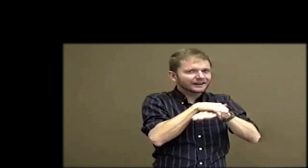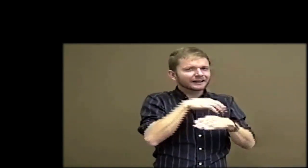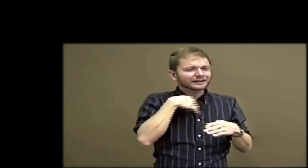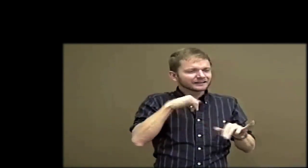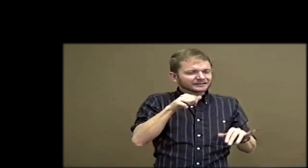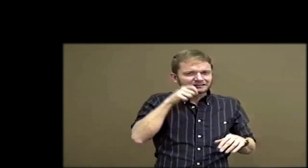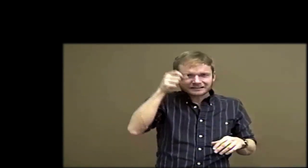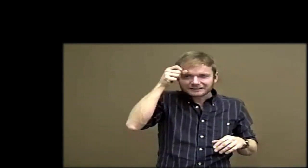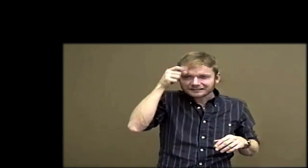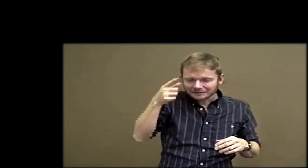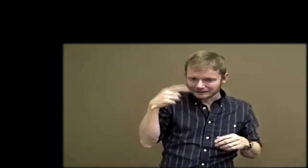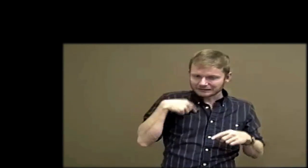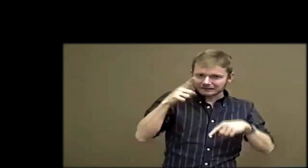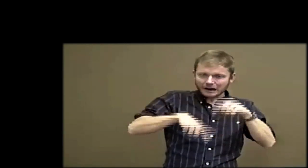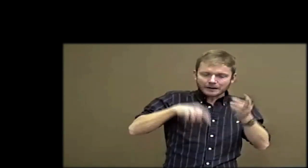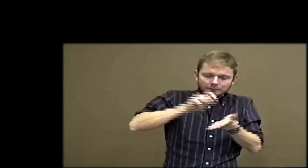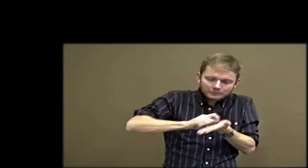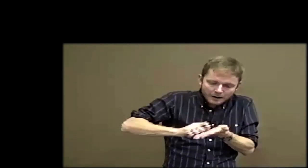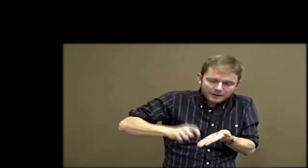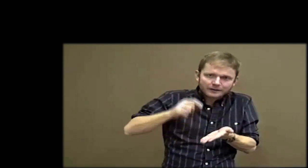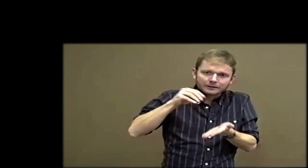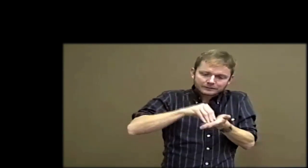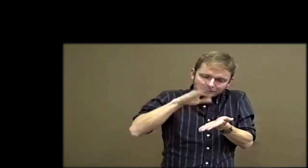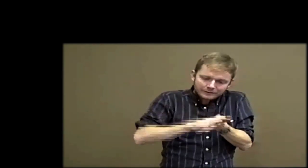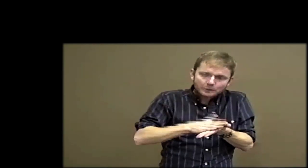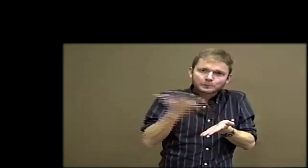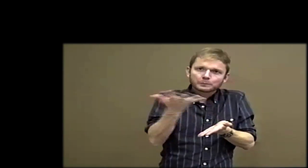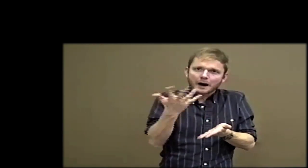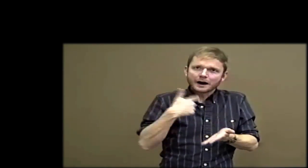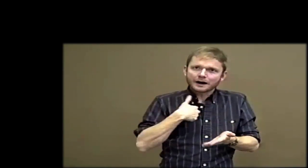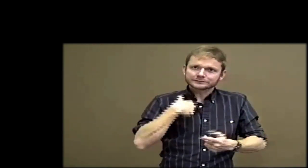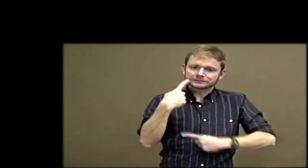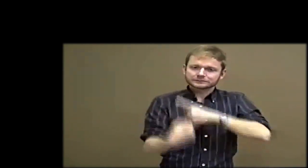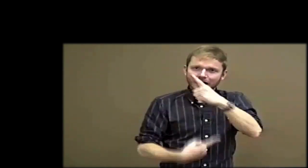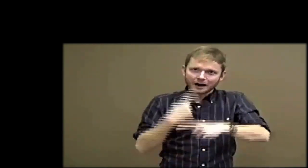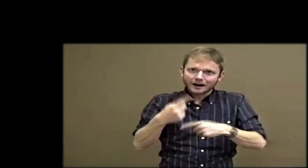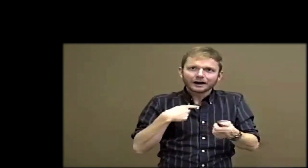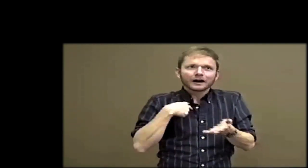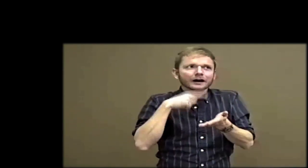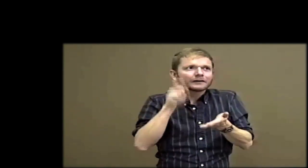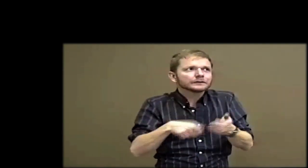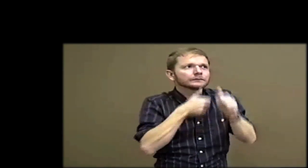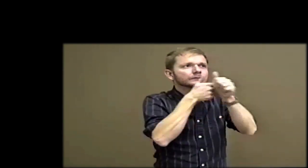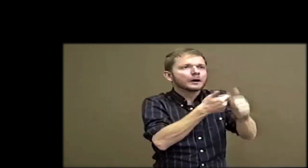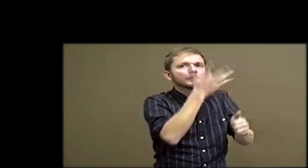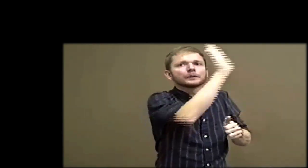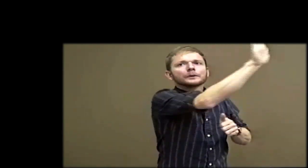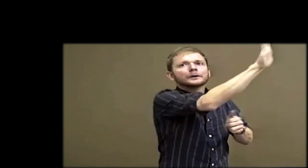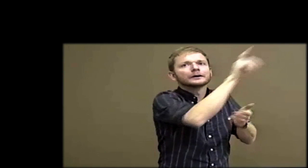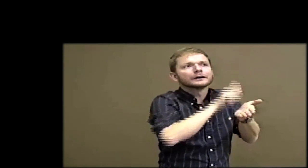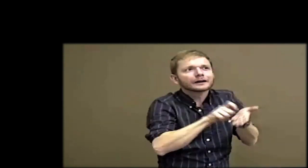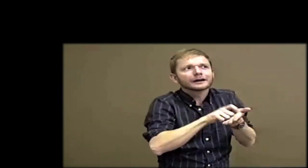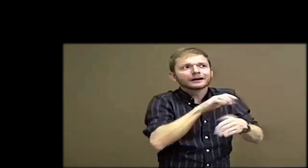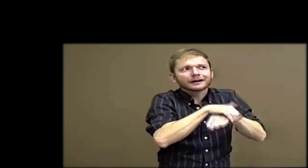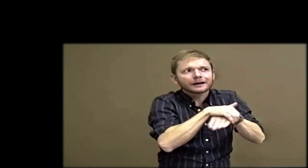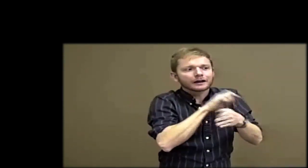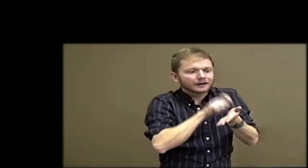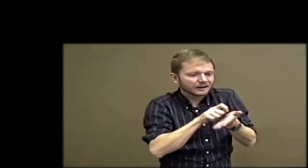they overemphasized their mouth movements. Anyway, I had to follow the rules of written English, which is different than